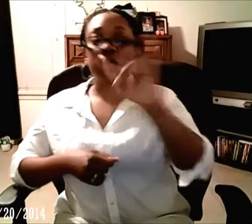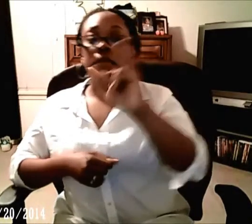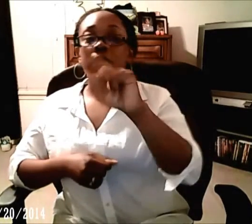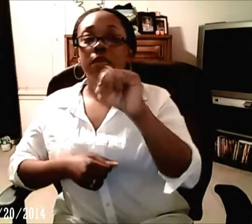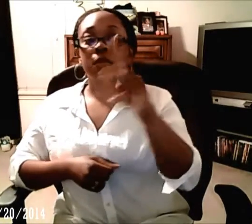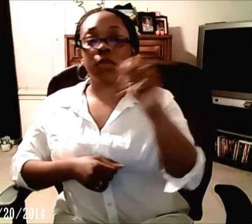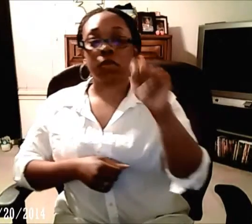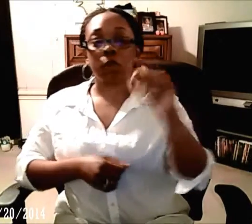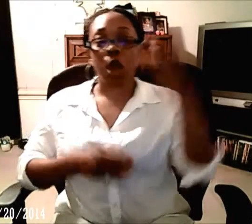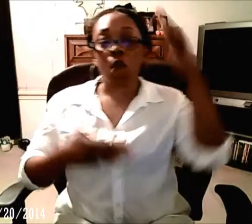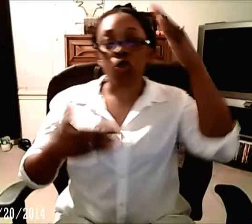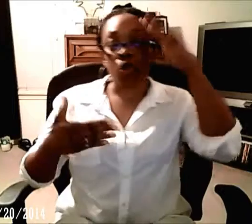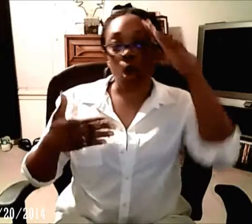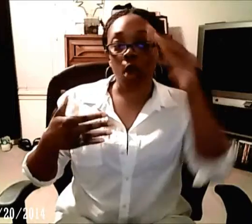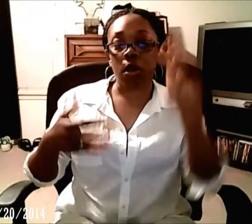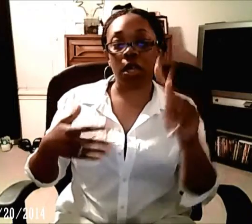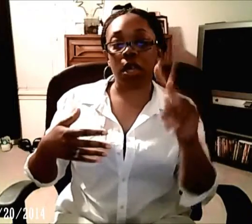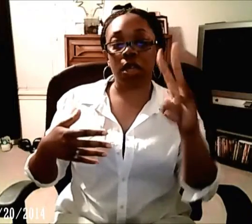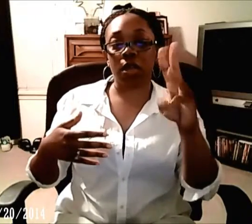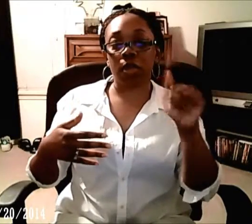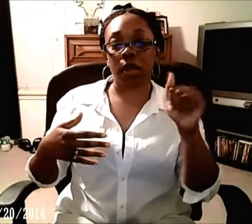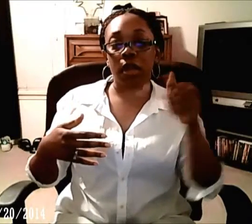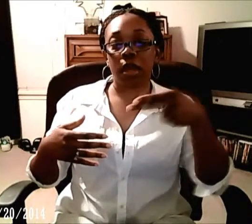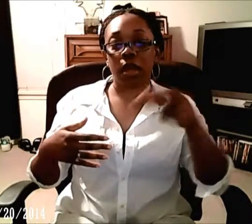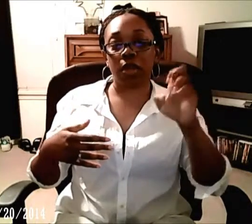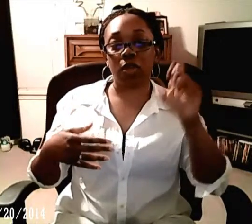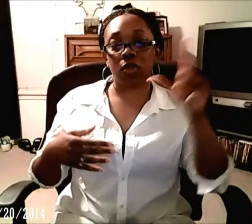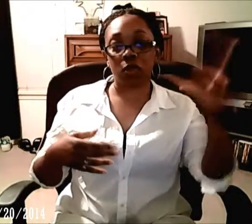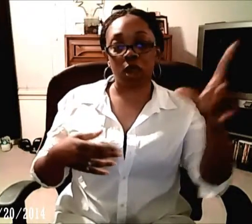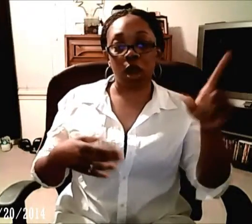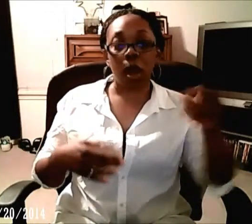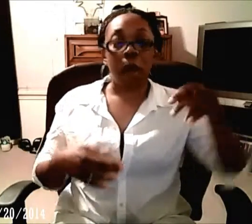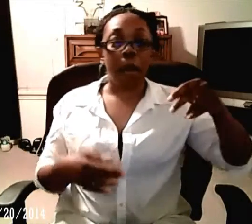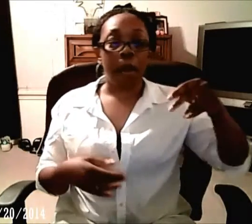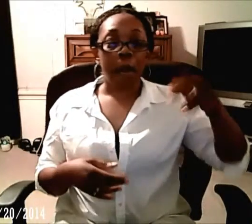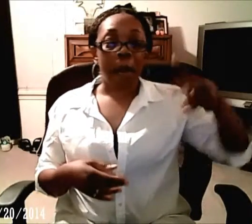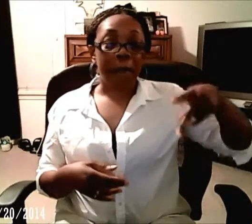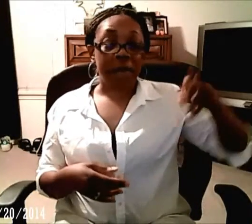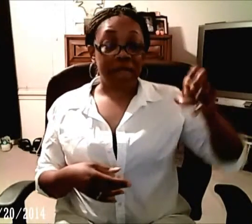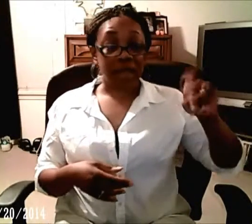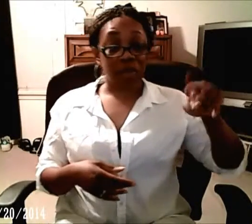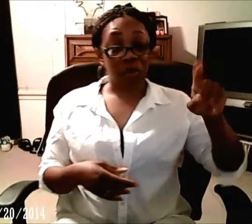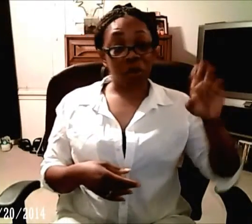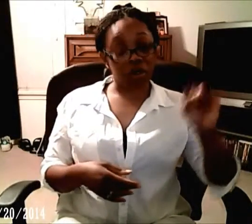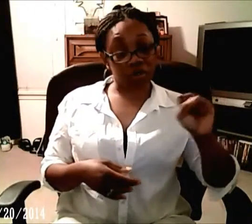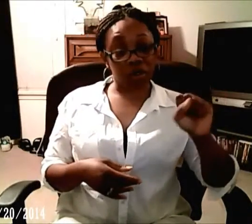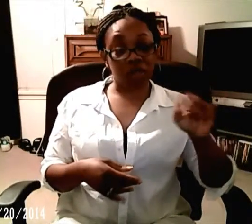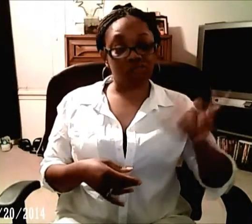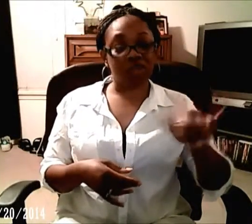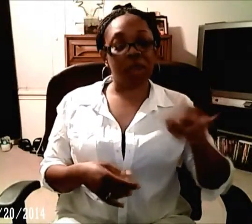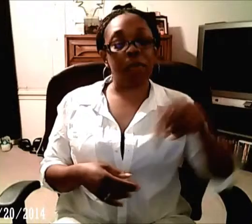Kwakiutl, penguins Pueblo, lick Lakota. That doesn't sound good. And